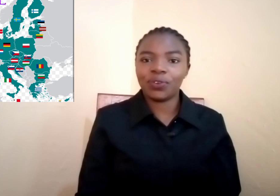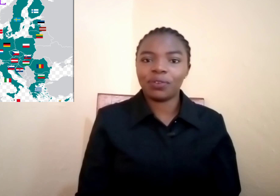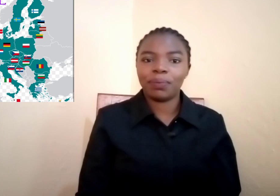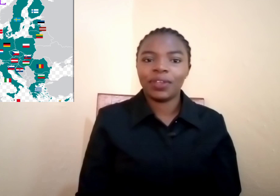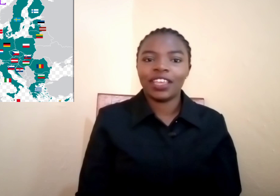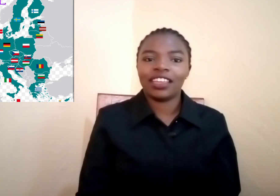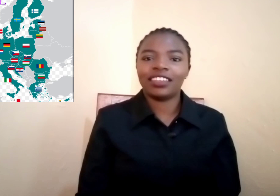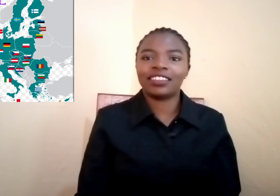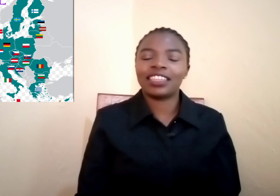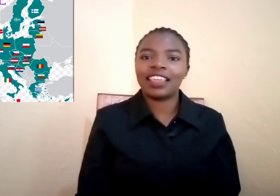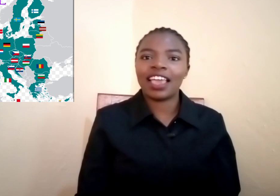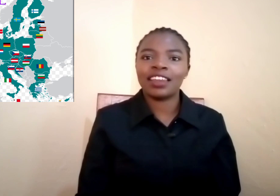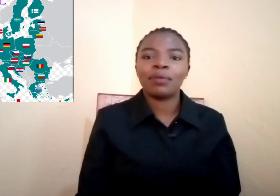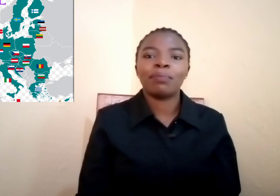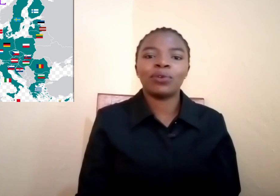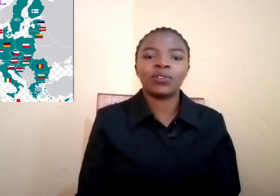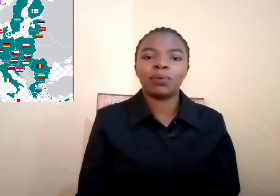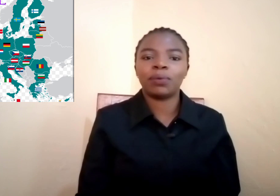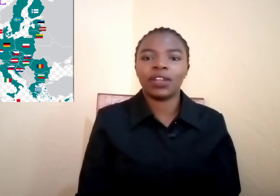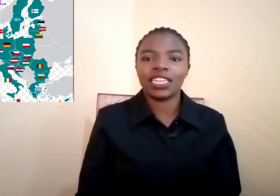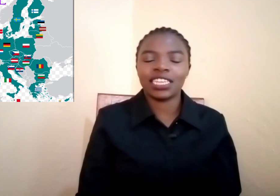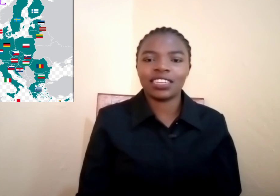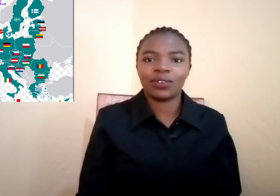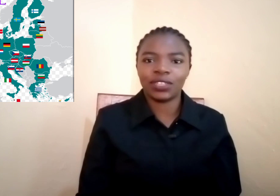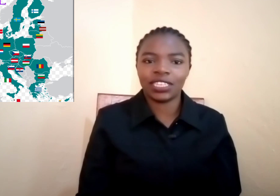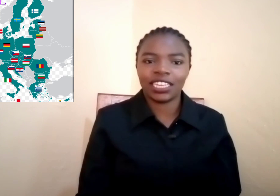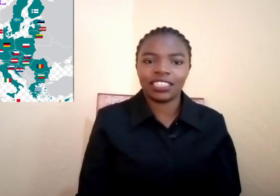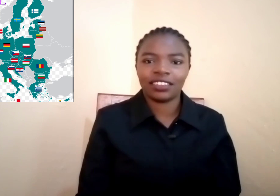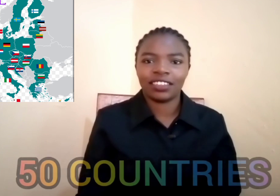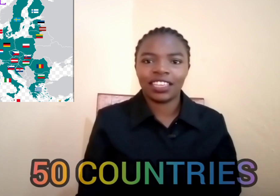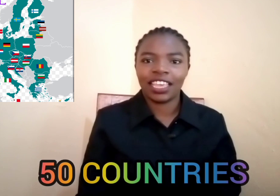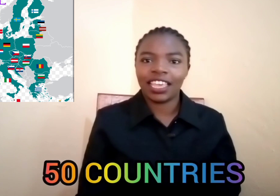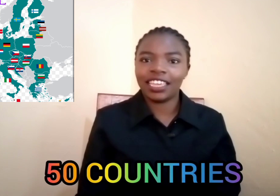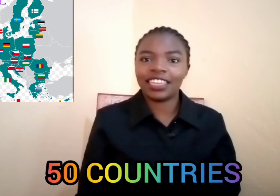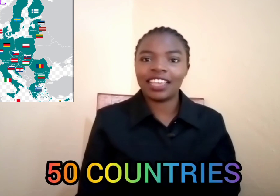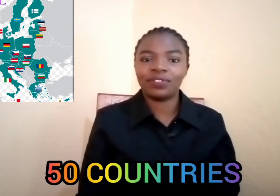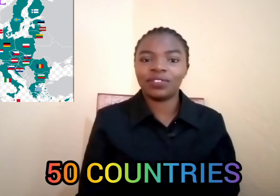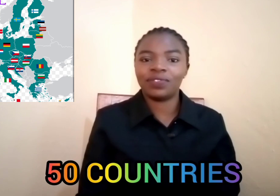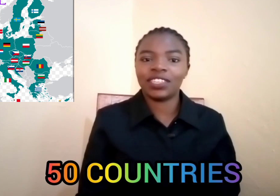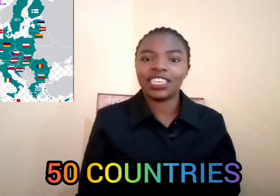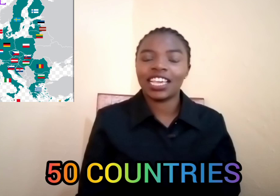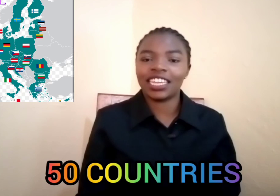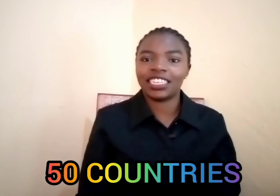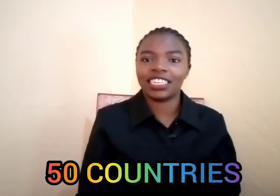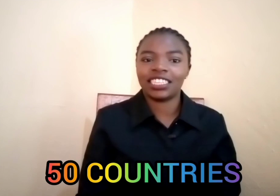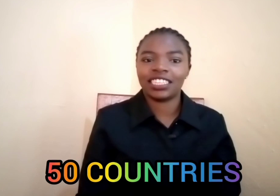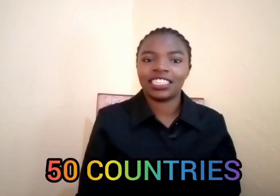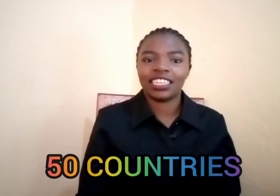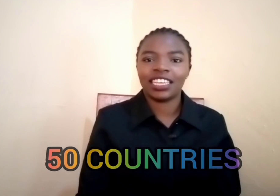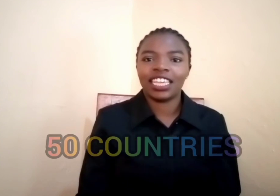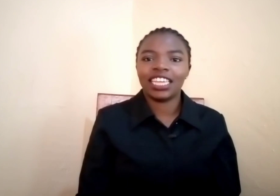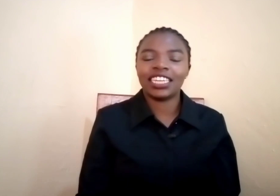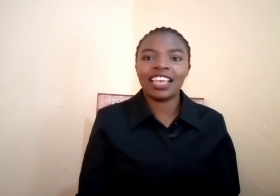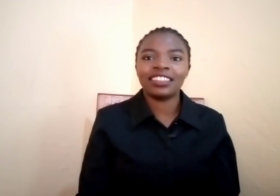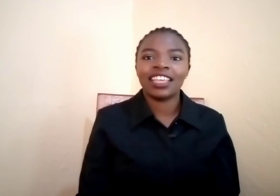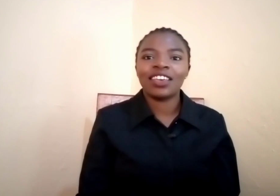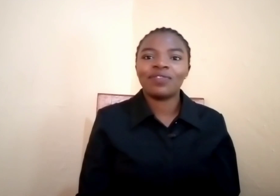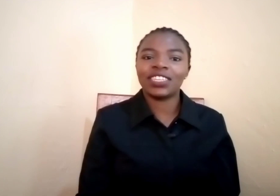Europe is the third most populated continent. It has 50 countries. It has